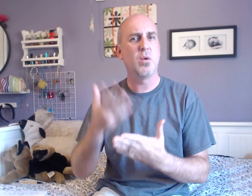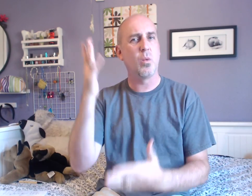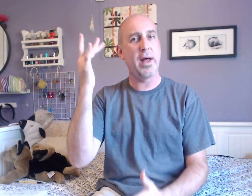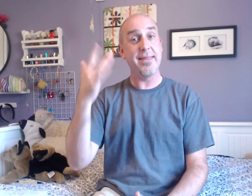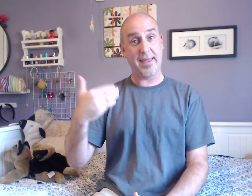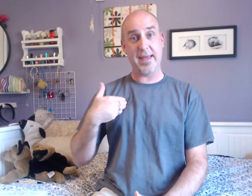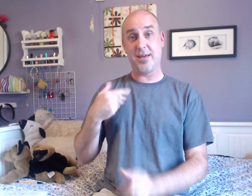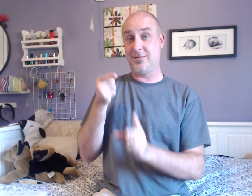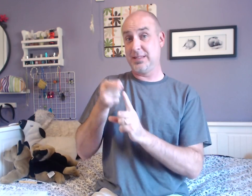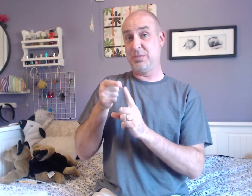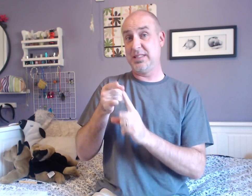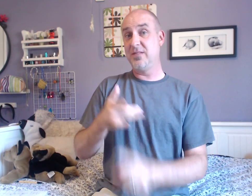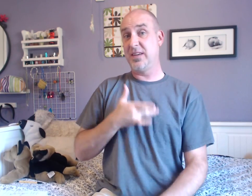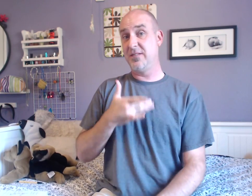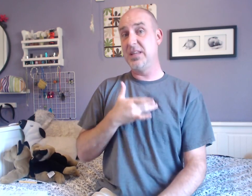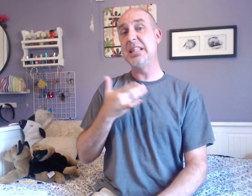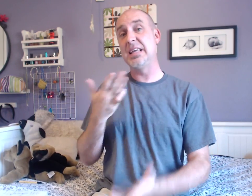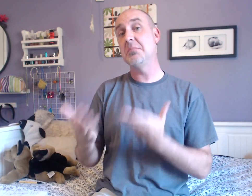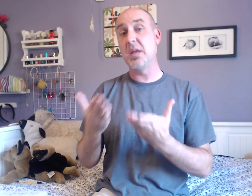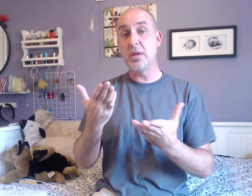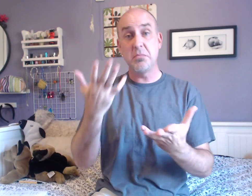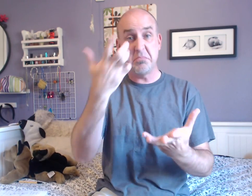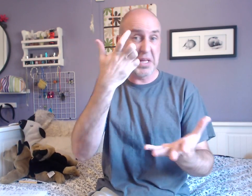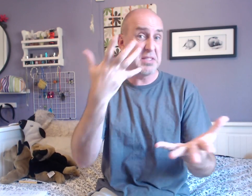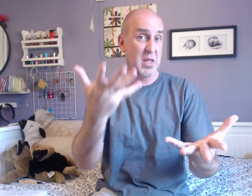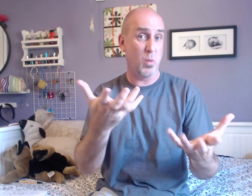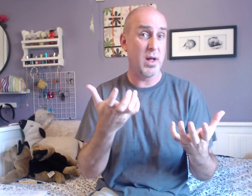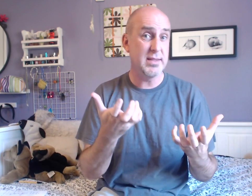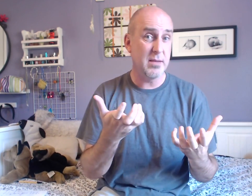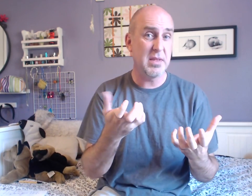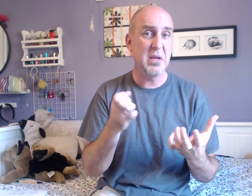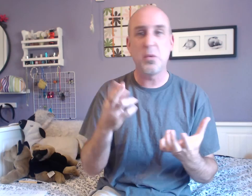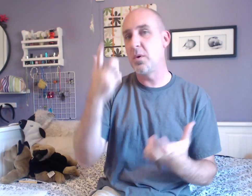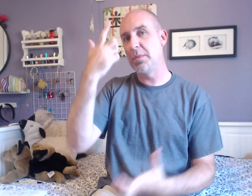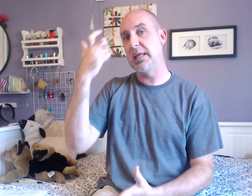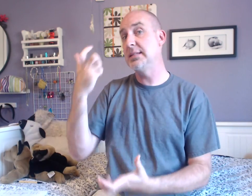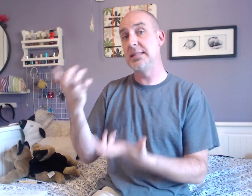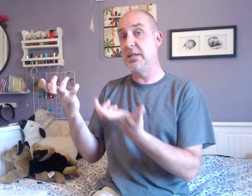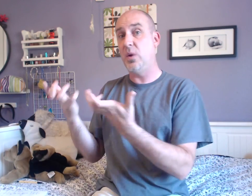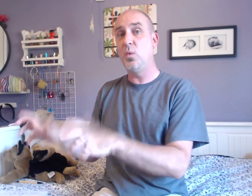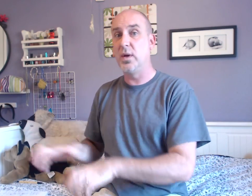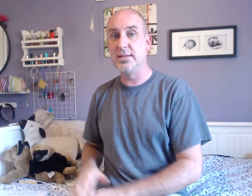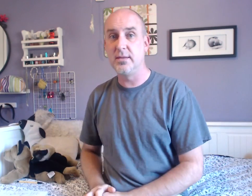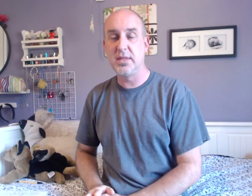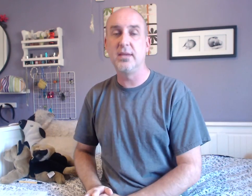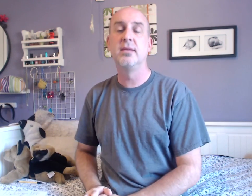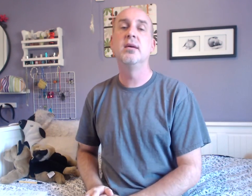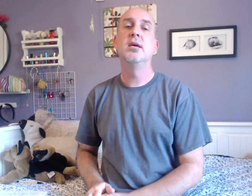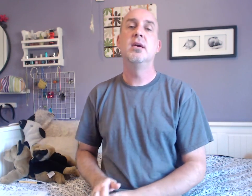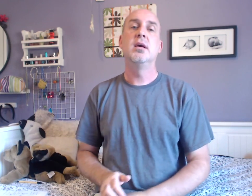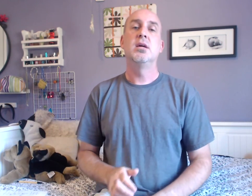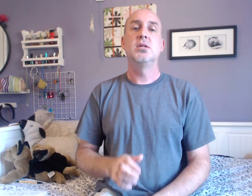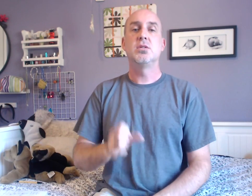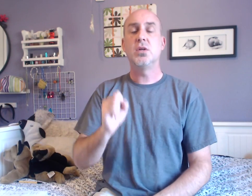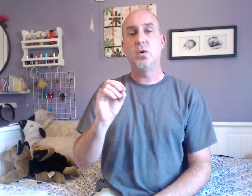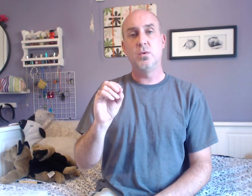why they have a specific feeling, it may be because they want something or because they don't want something. So we're